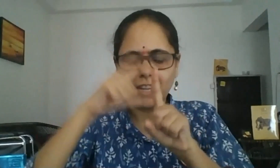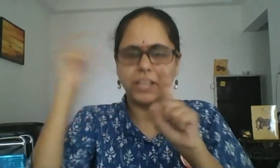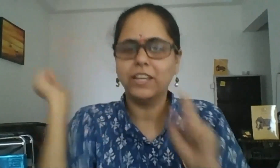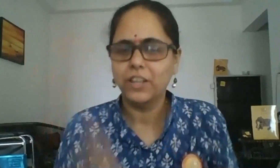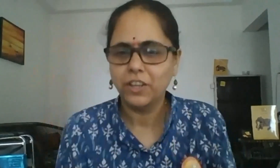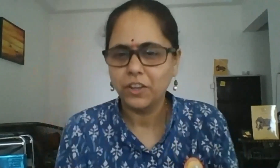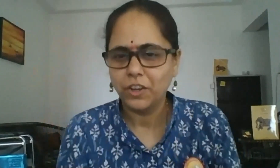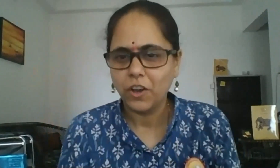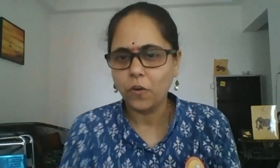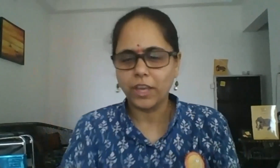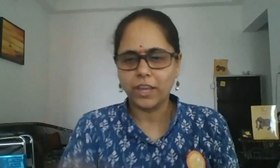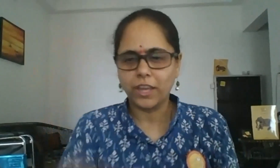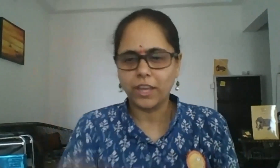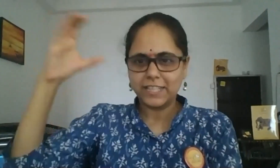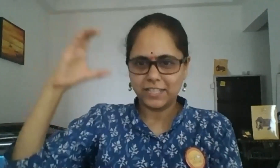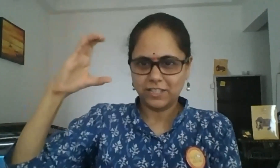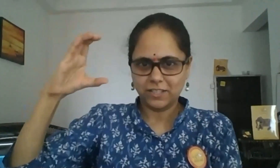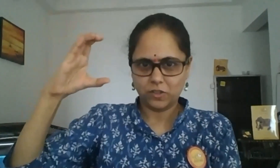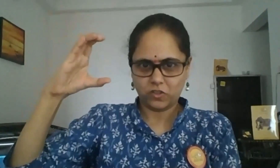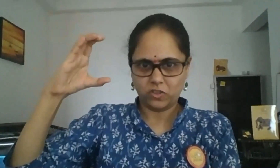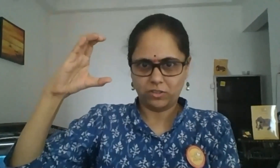D-I-A-B-L-E-D. Okay, next.